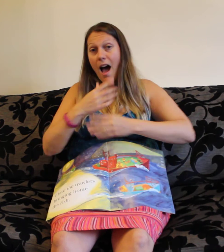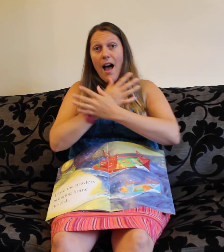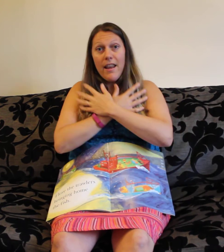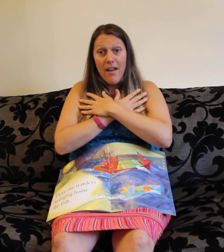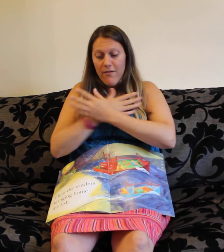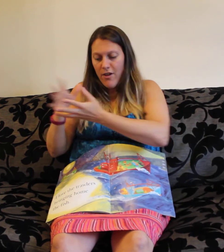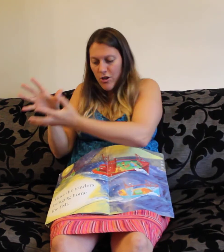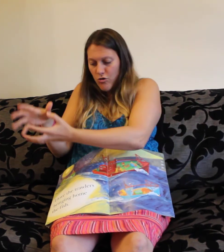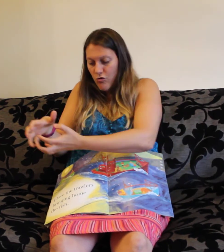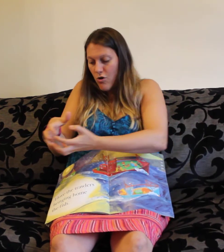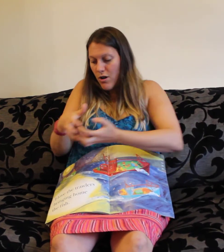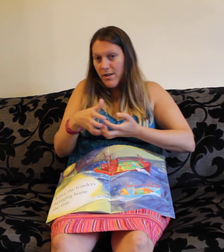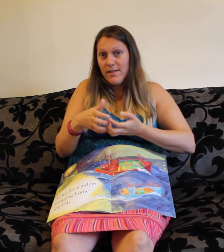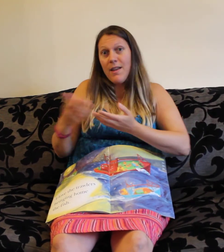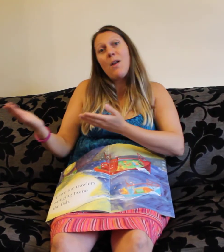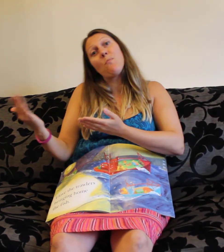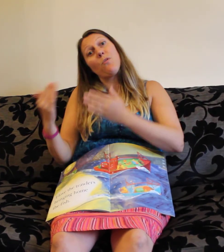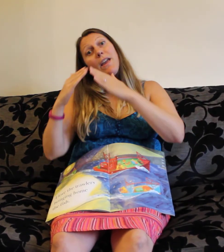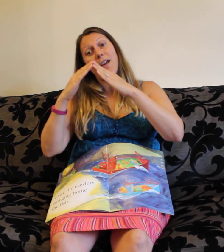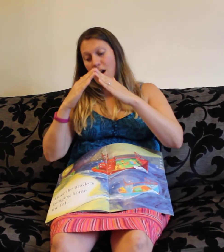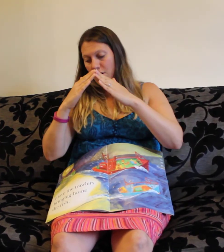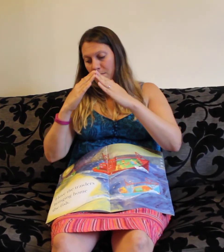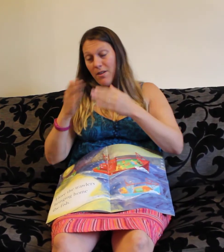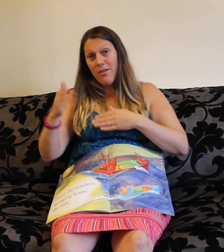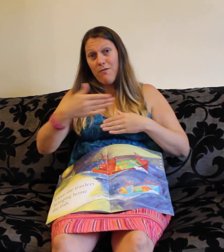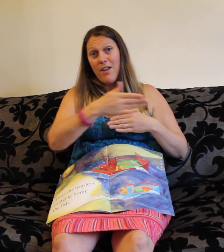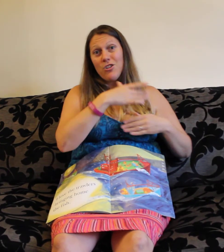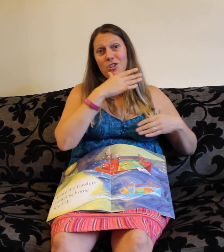I love the trawlers bringing home the fish.